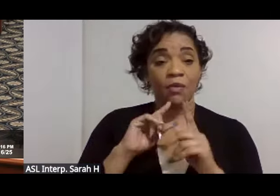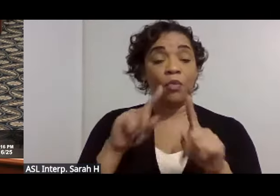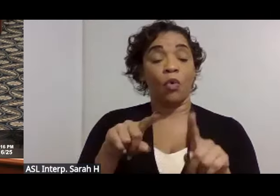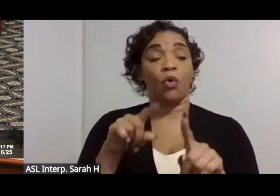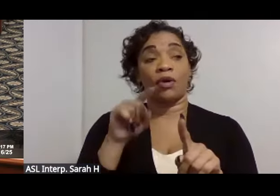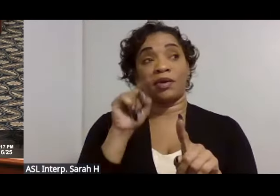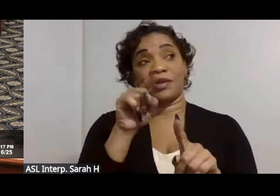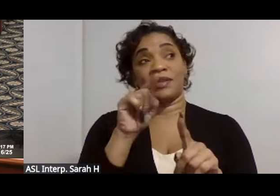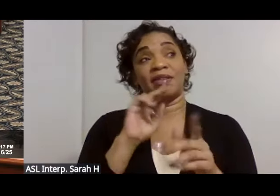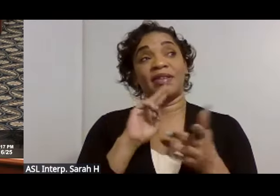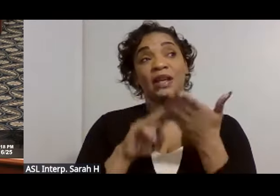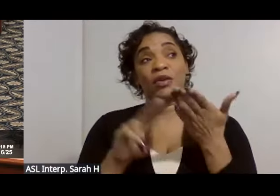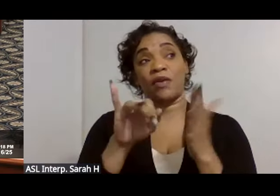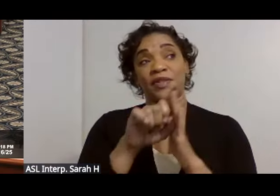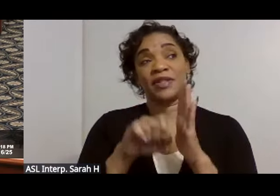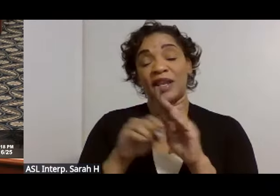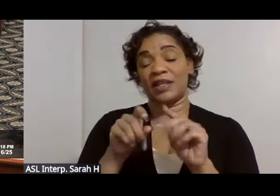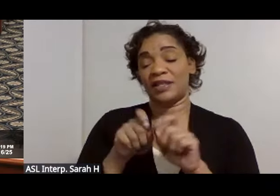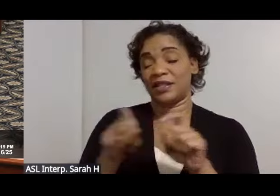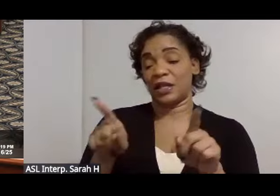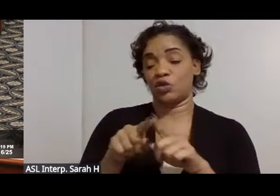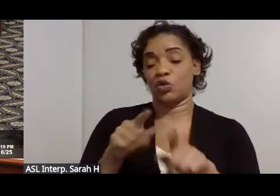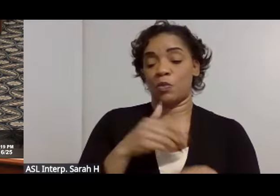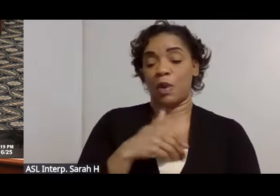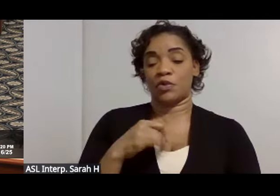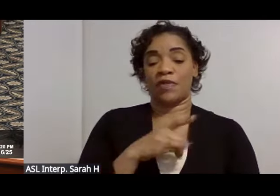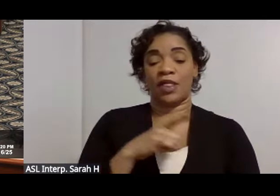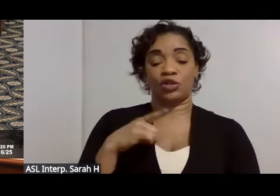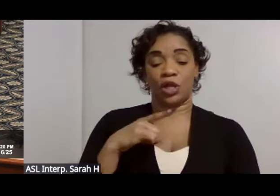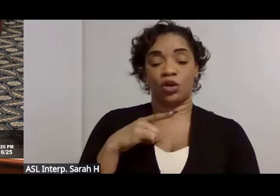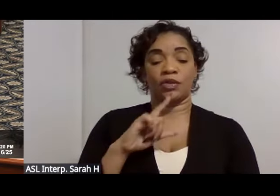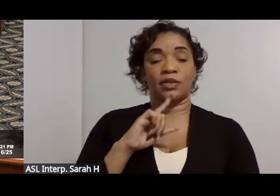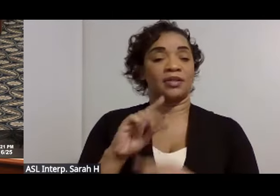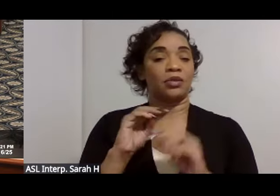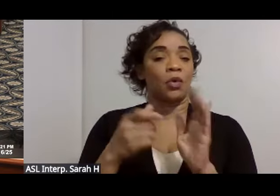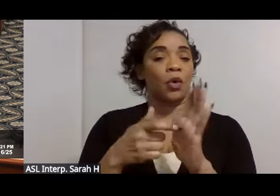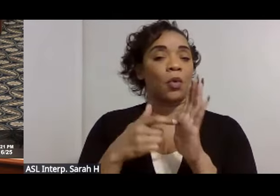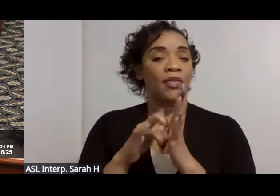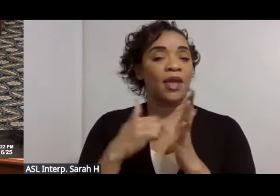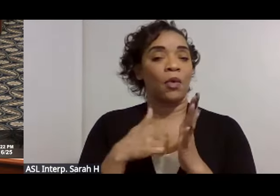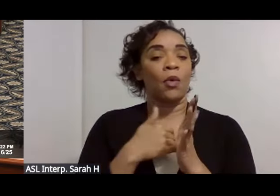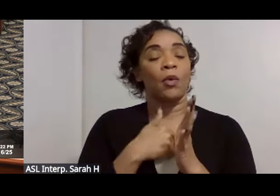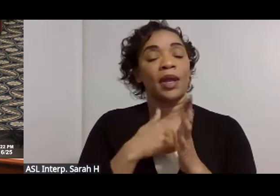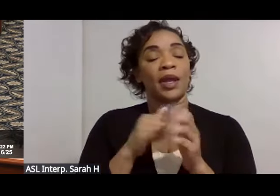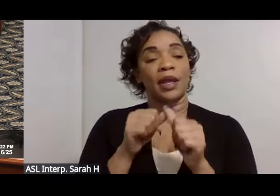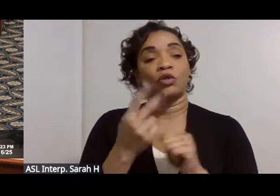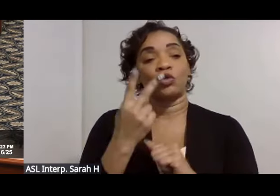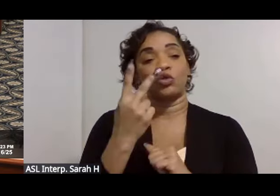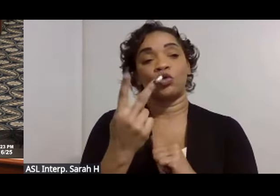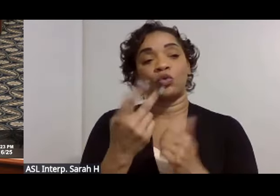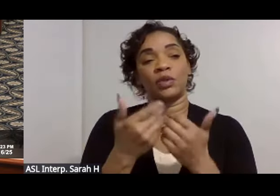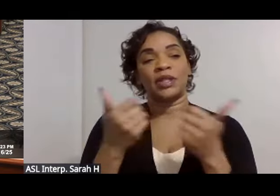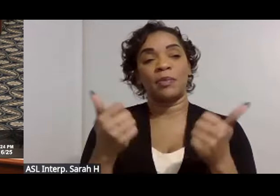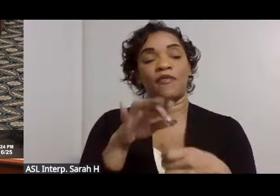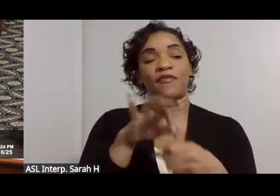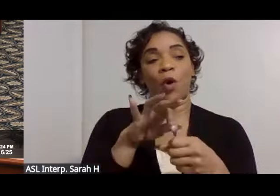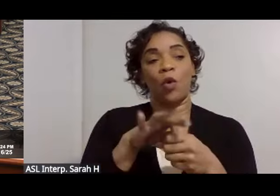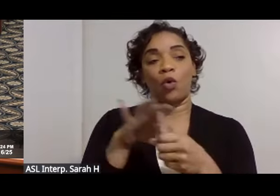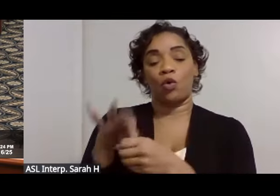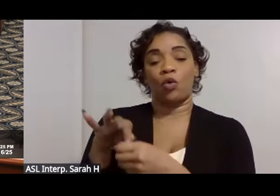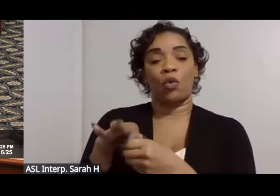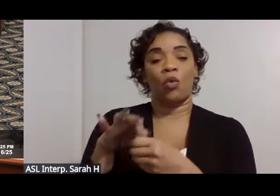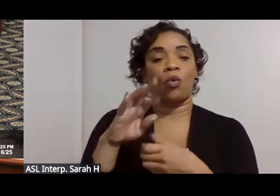the legislature. There's no requirement that you maintain 2 separate voter rolls. So it is inaccurate to say that you have to have 2 separate voter